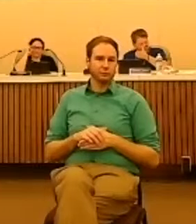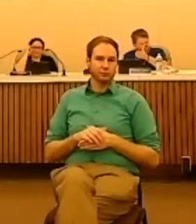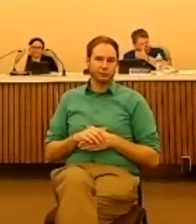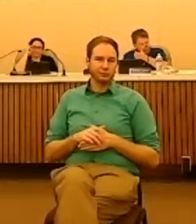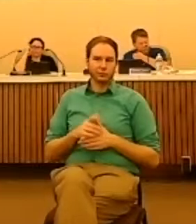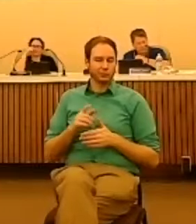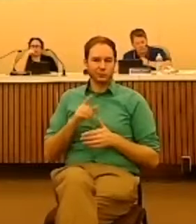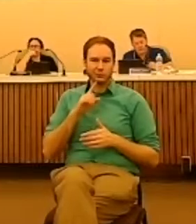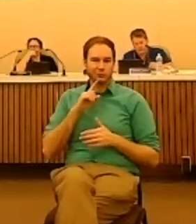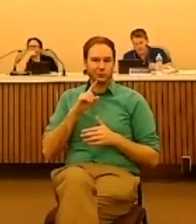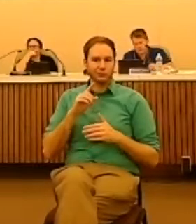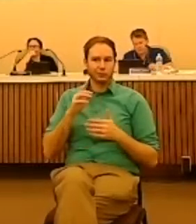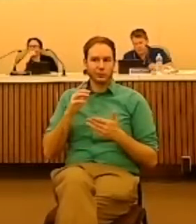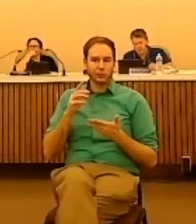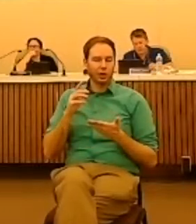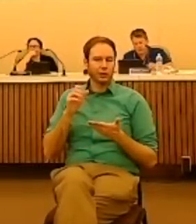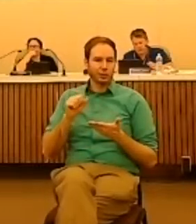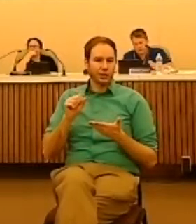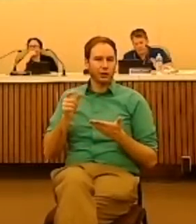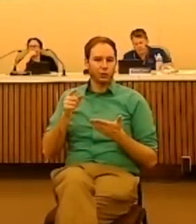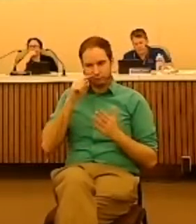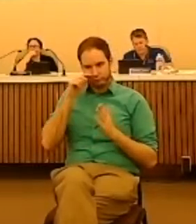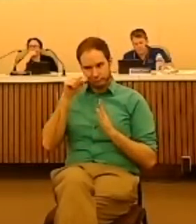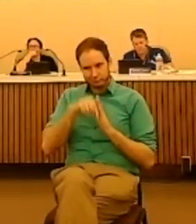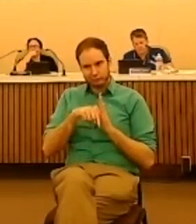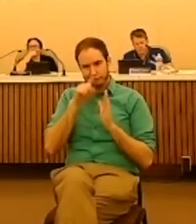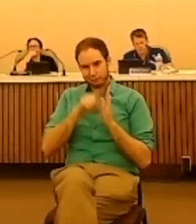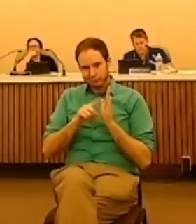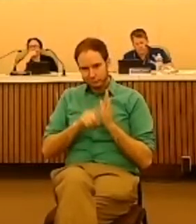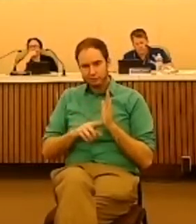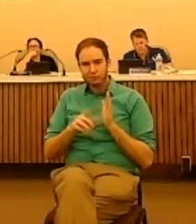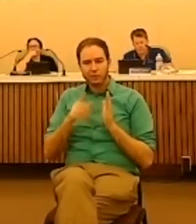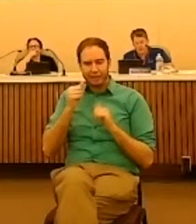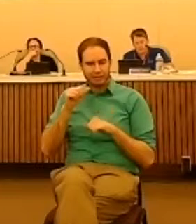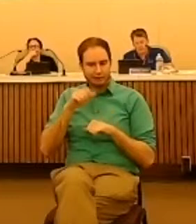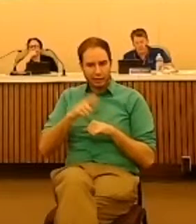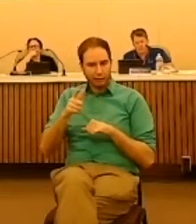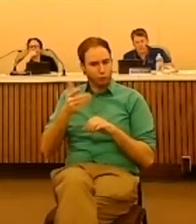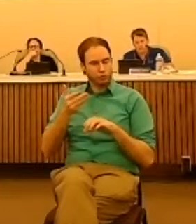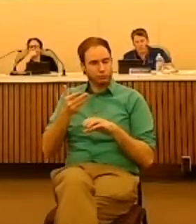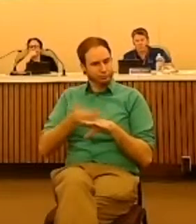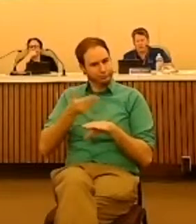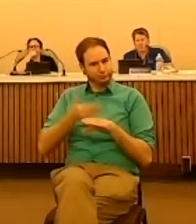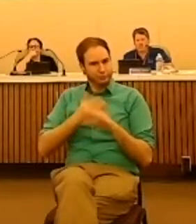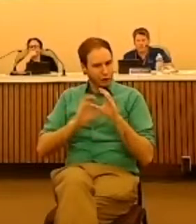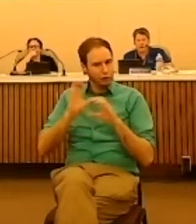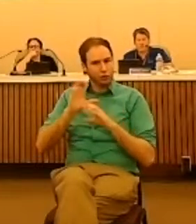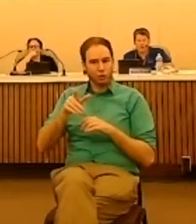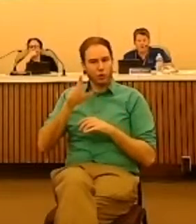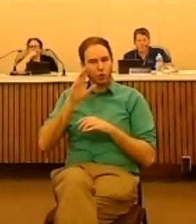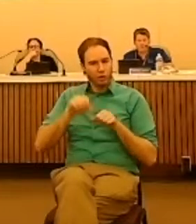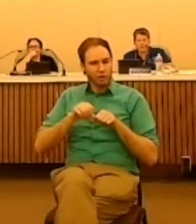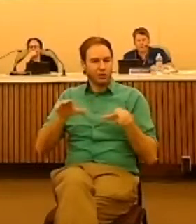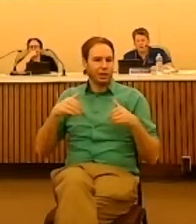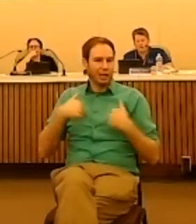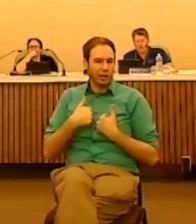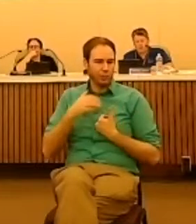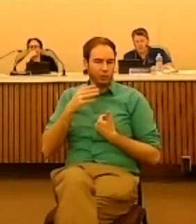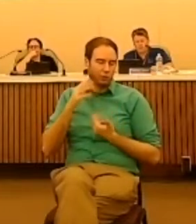there's no question as you get into some of the stuff, anytime you develop, you're displacing wildlife.